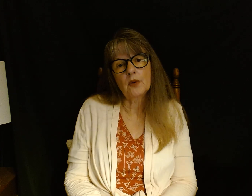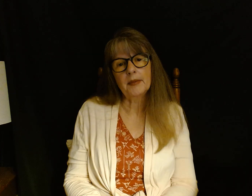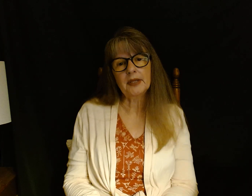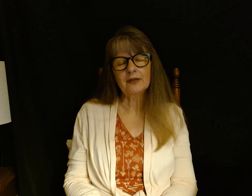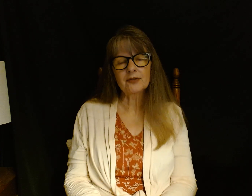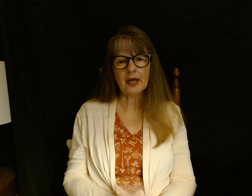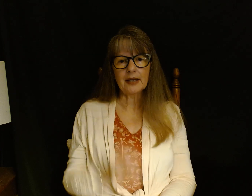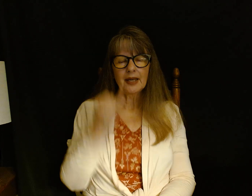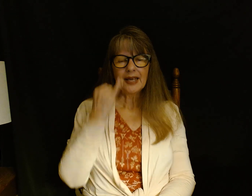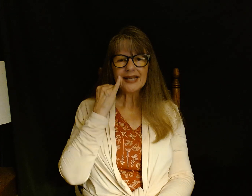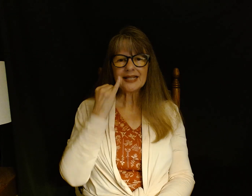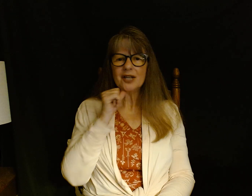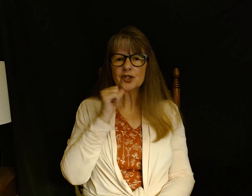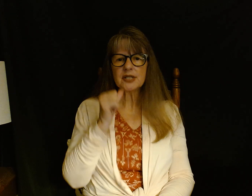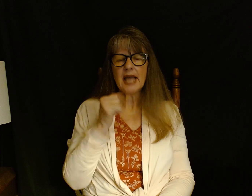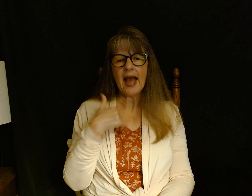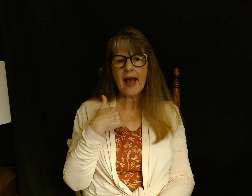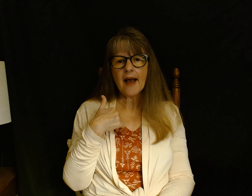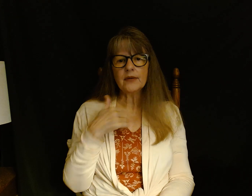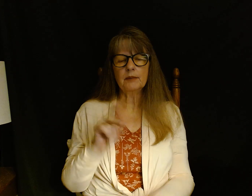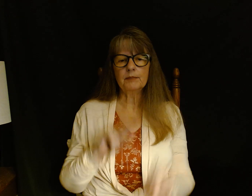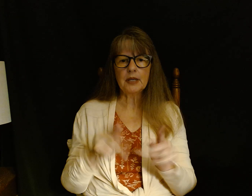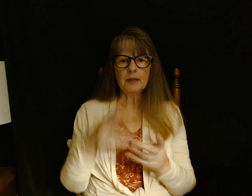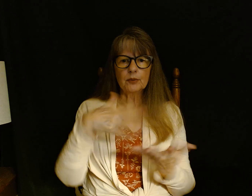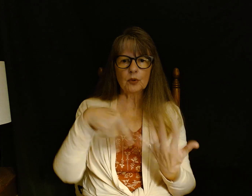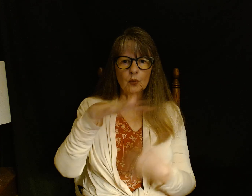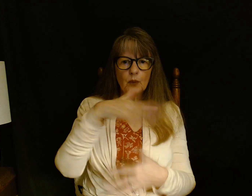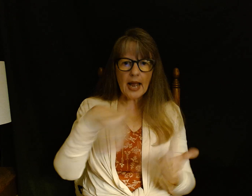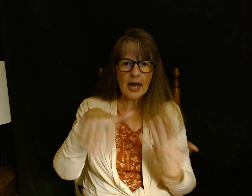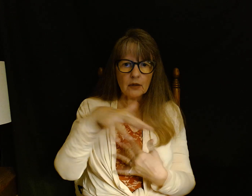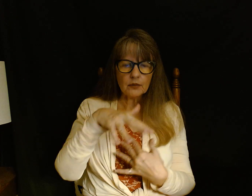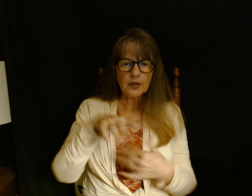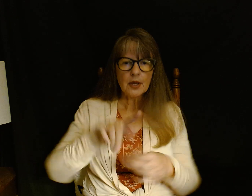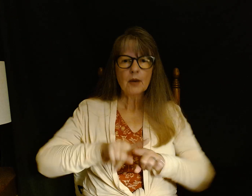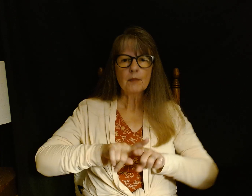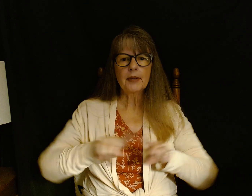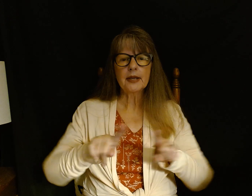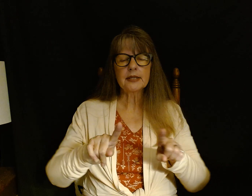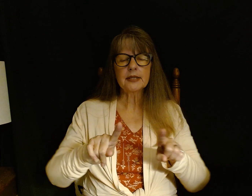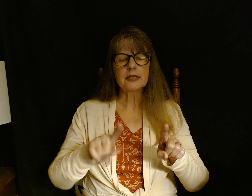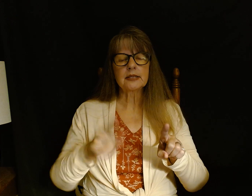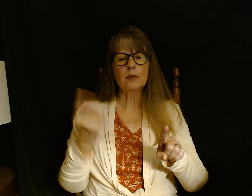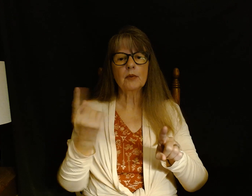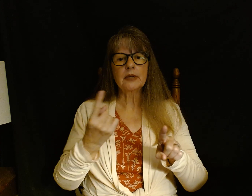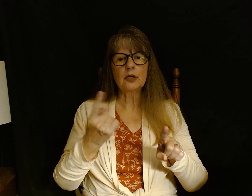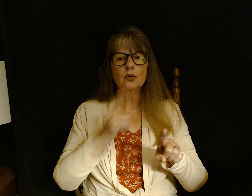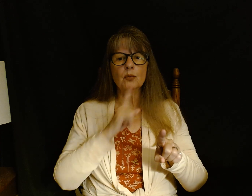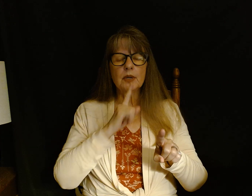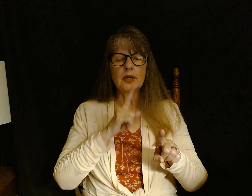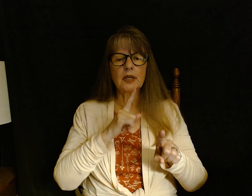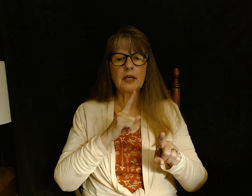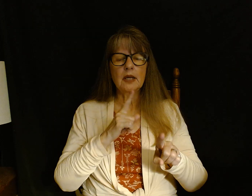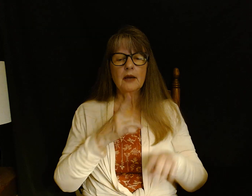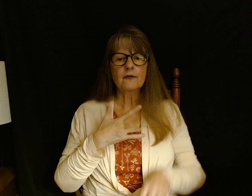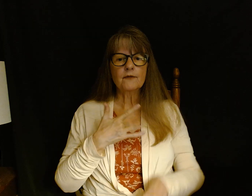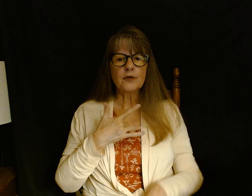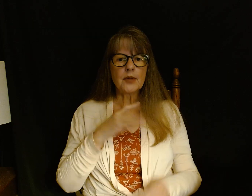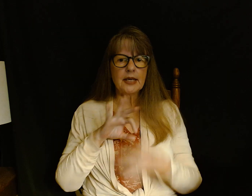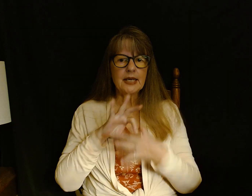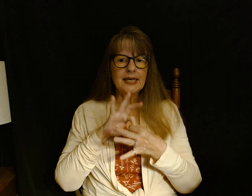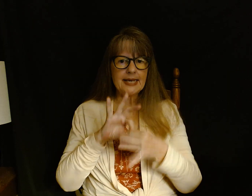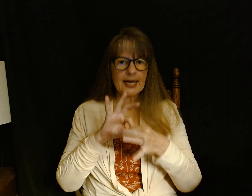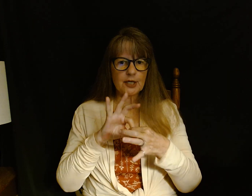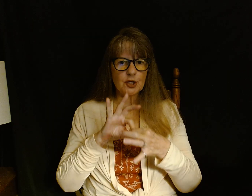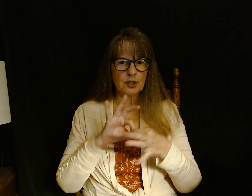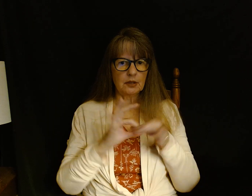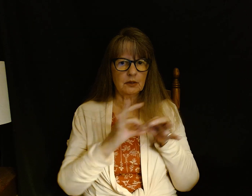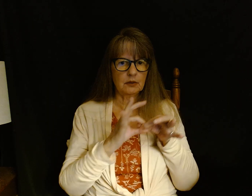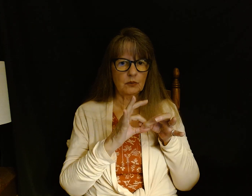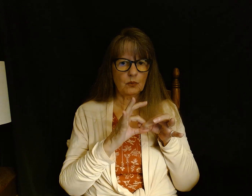It's like, it's not just having people around, but it's like someone that you really feel that connection with,